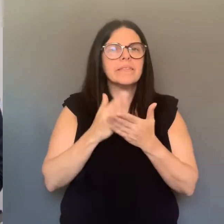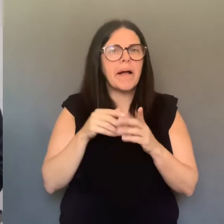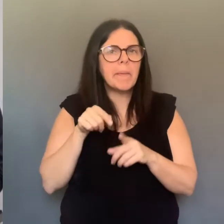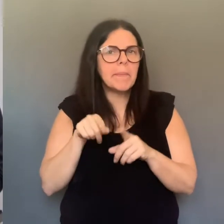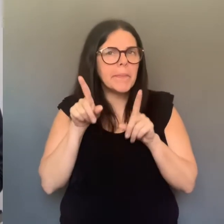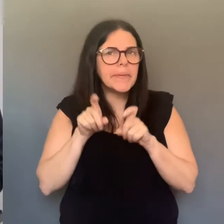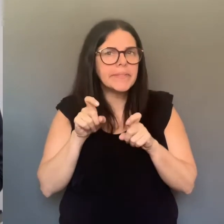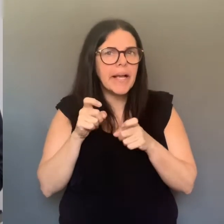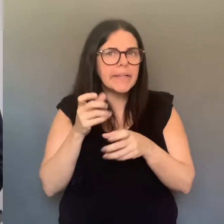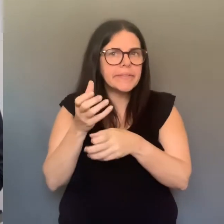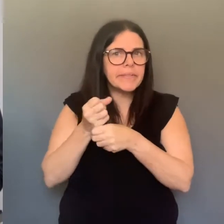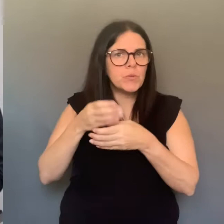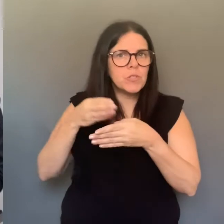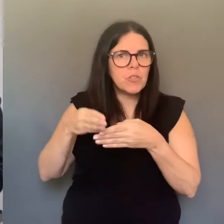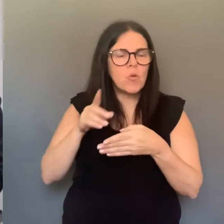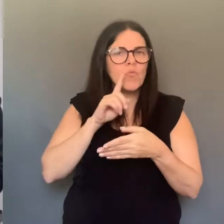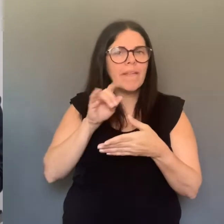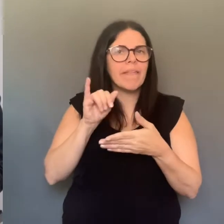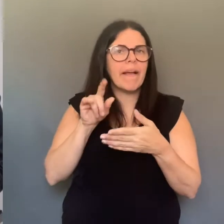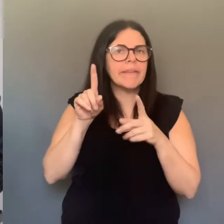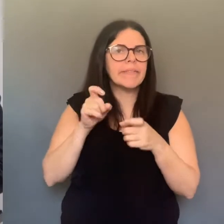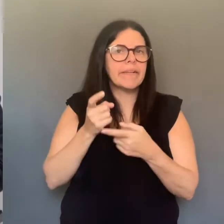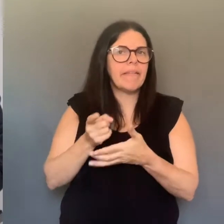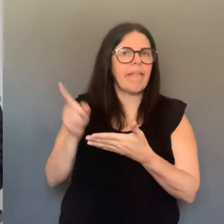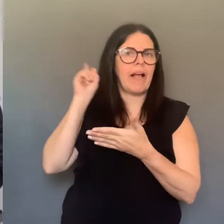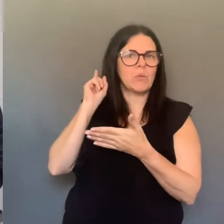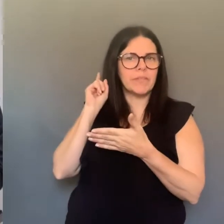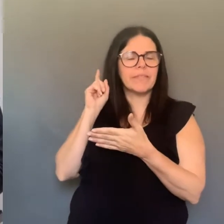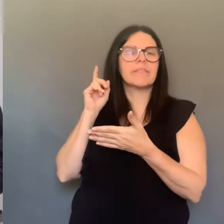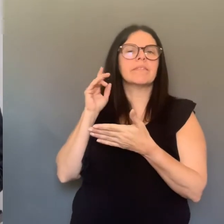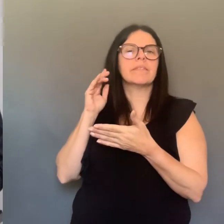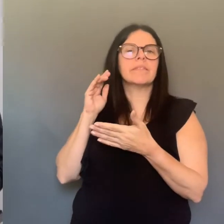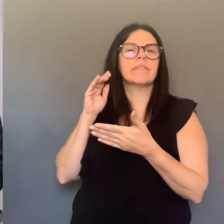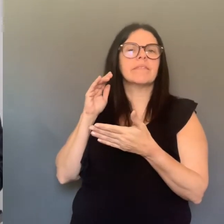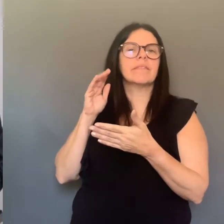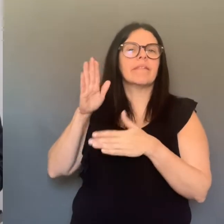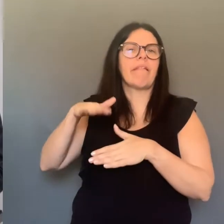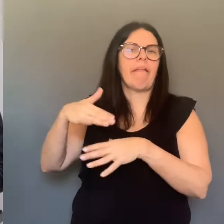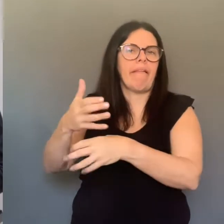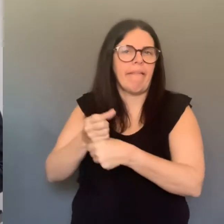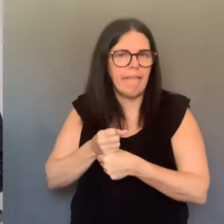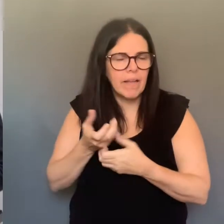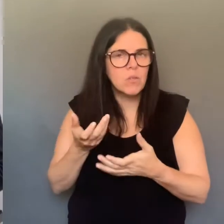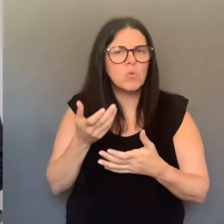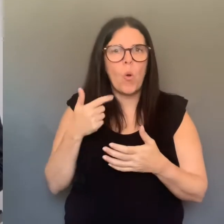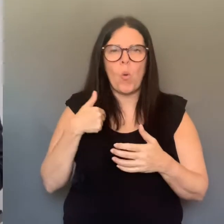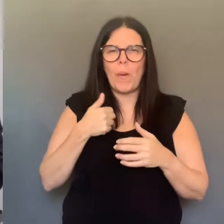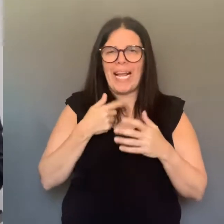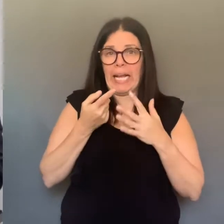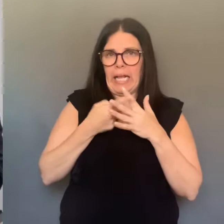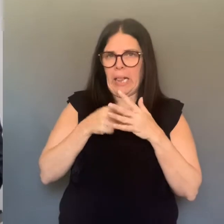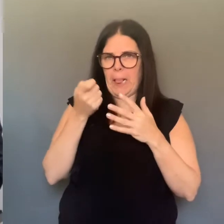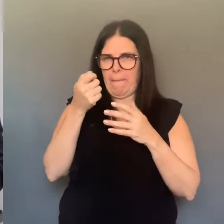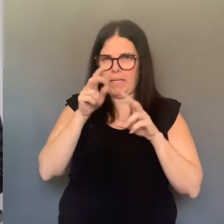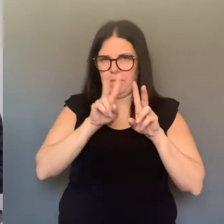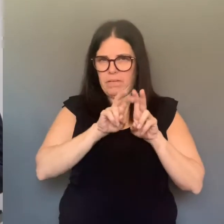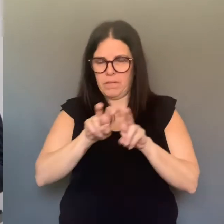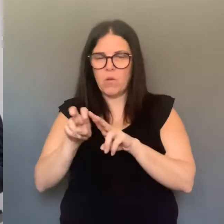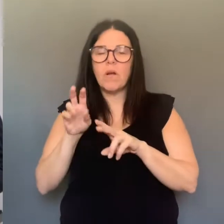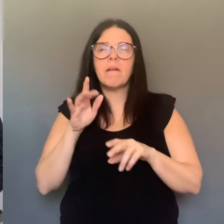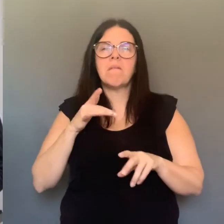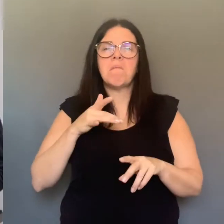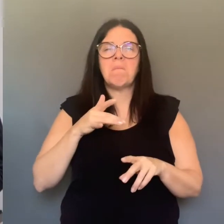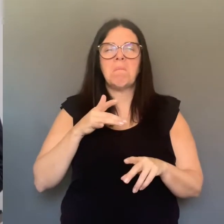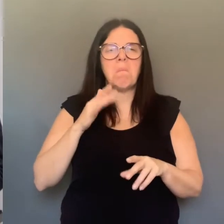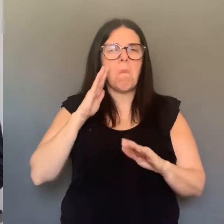this an indication that something is happening as we are talking, or maybe some of these testing were done